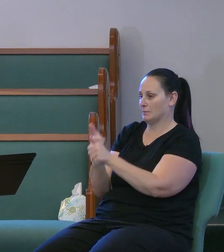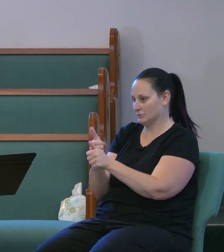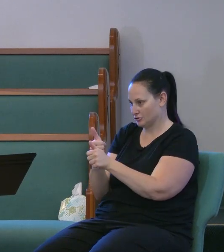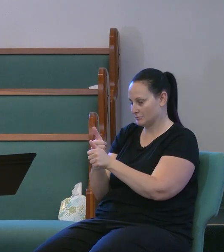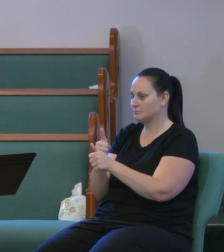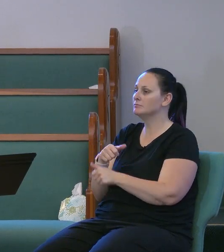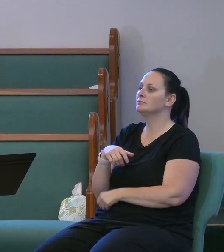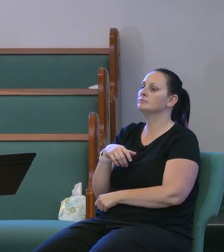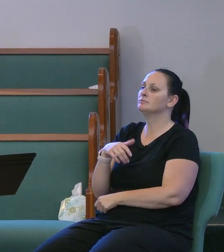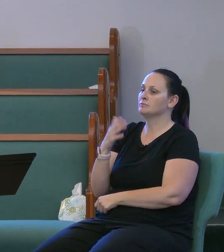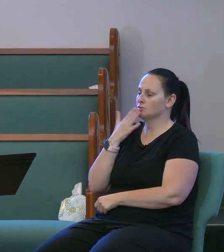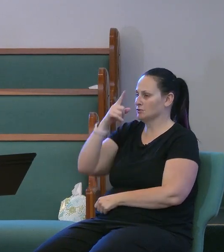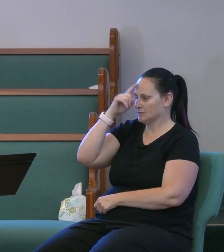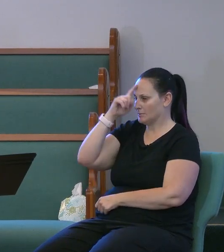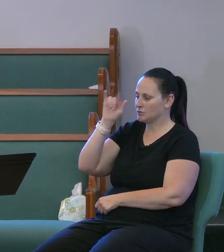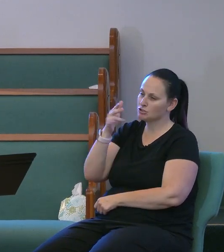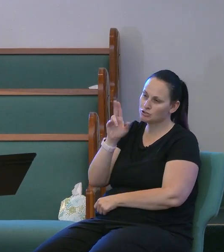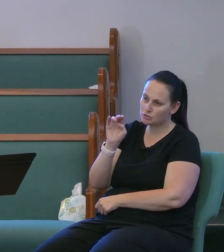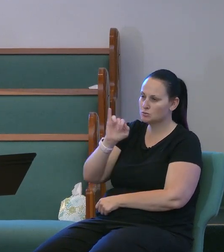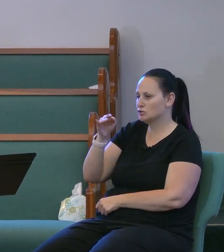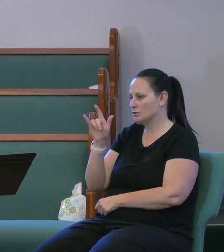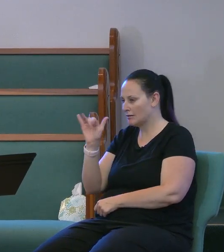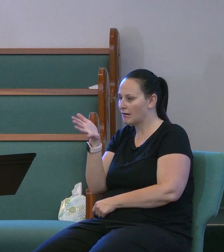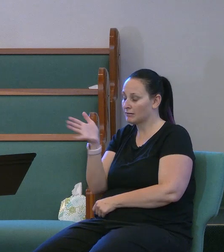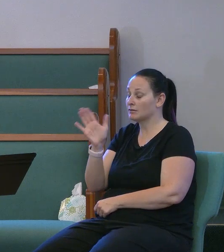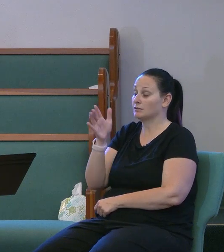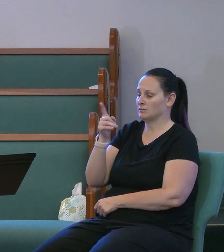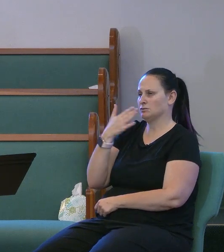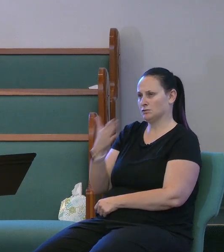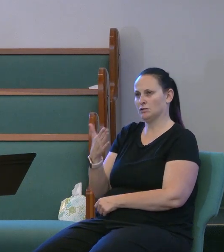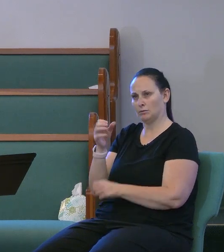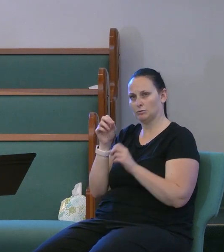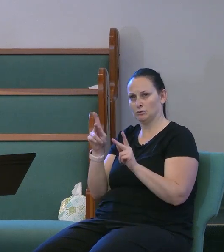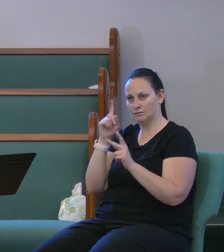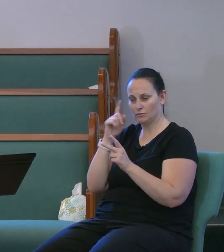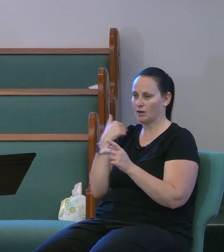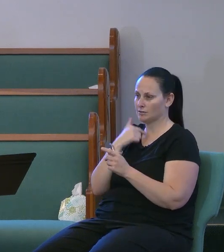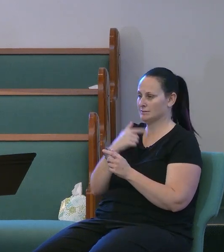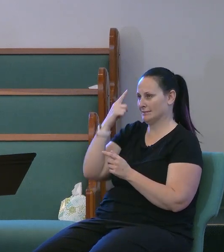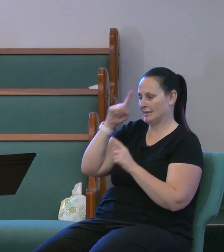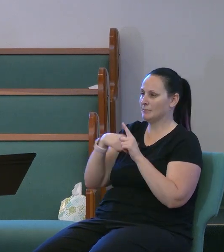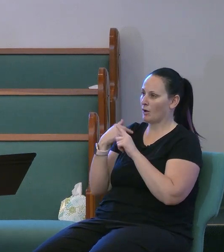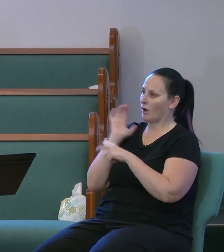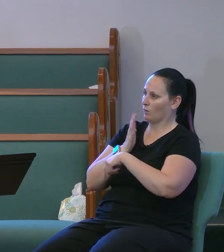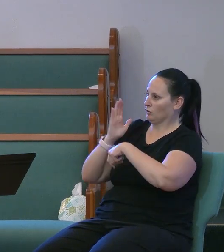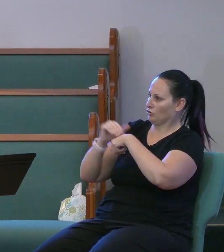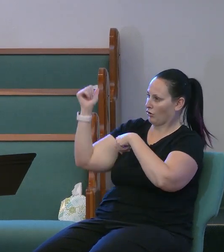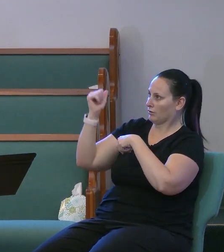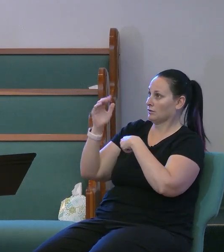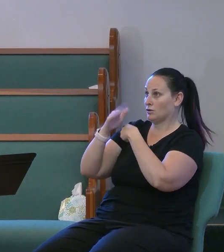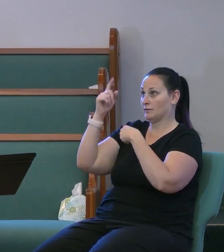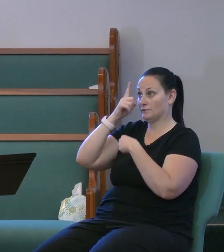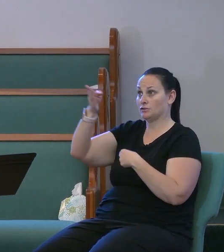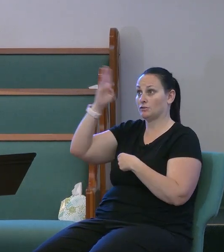It is a good summer, June, July is a good time to be thinking about our calling, the calling of God into